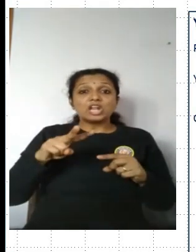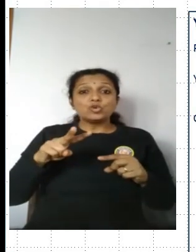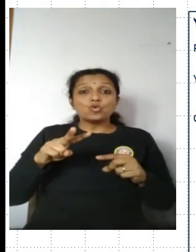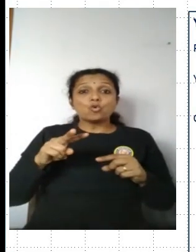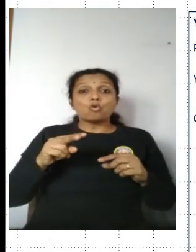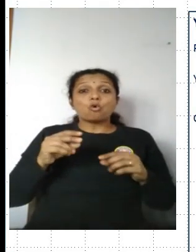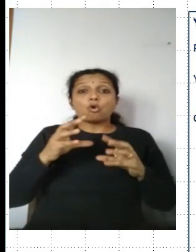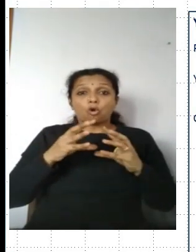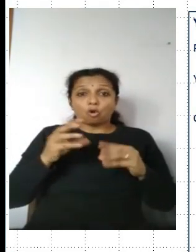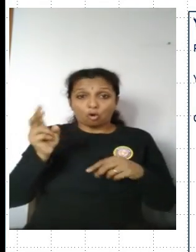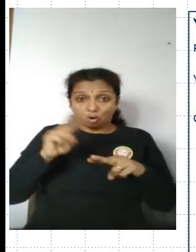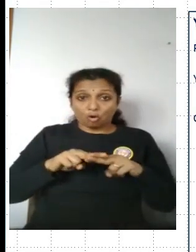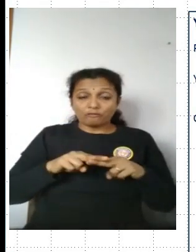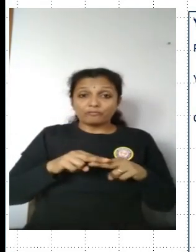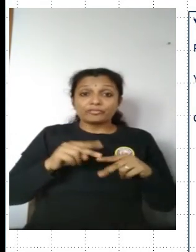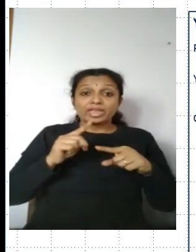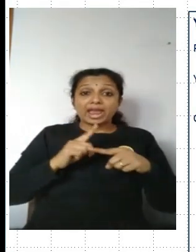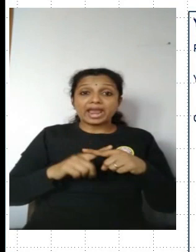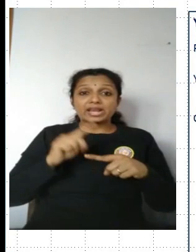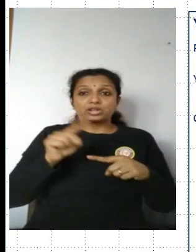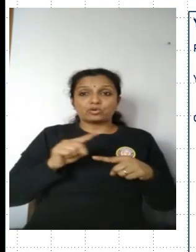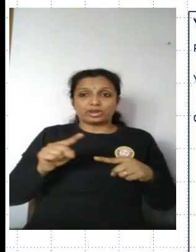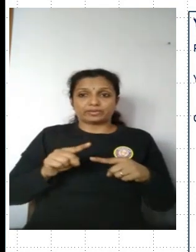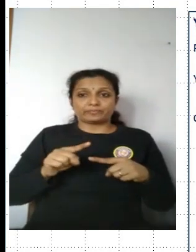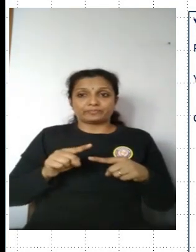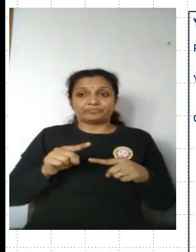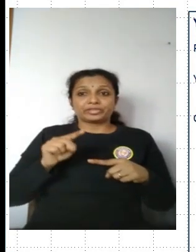the term has minus,